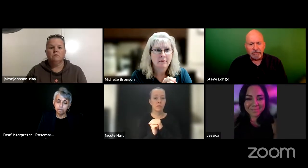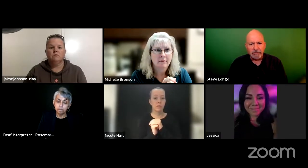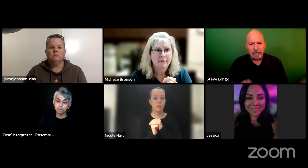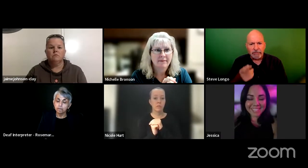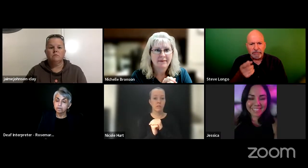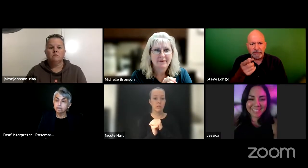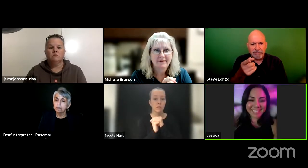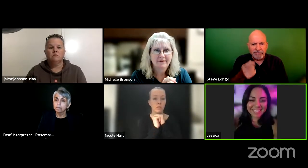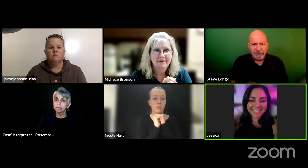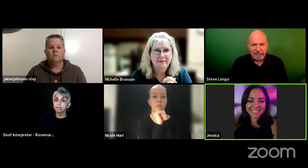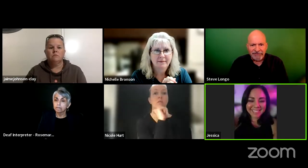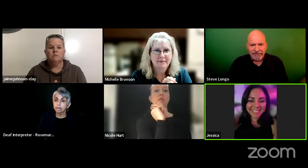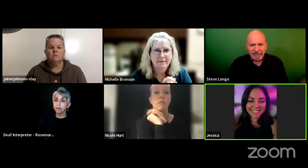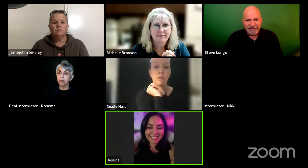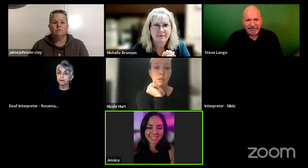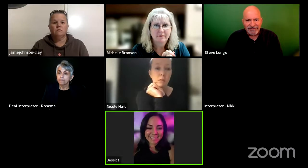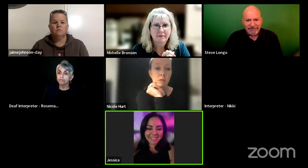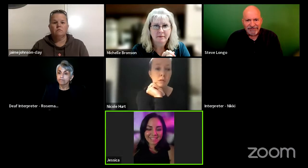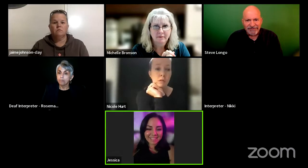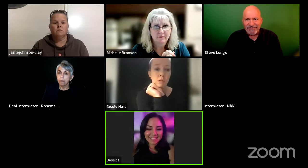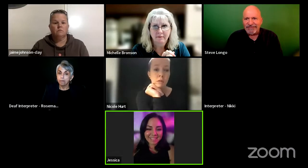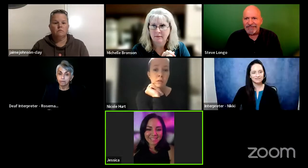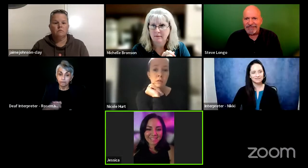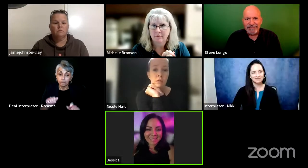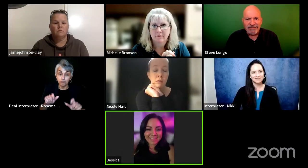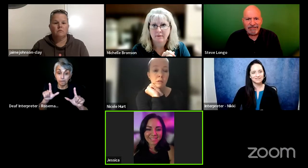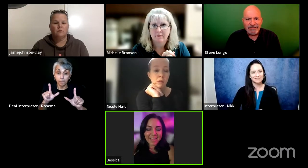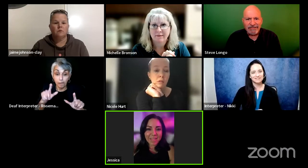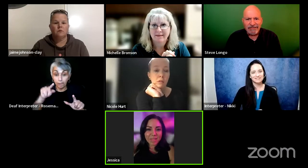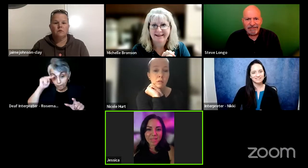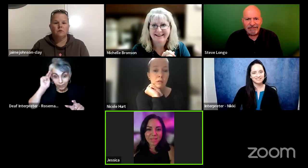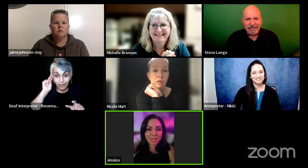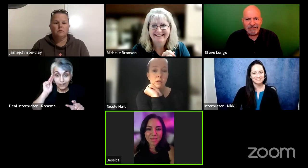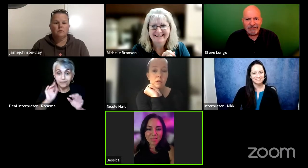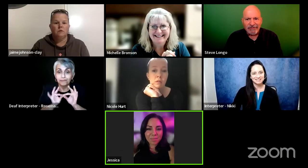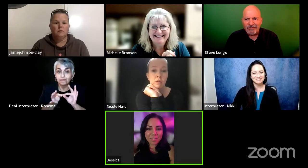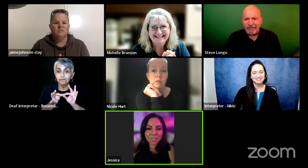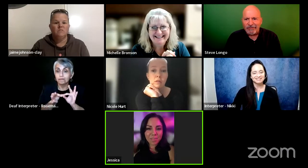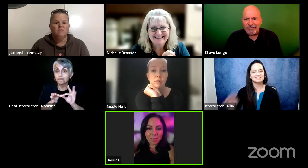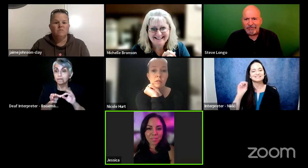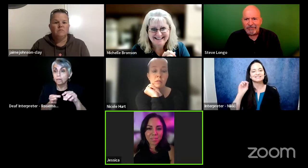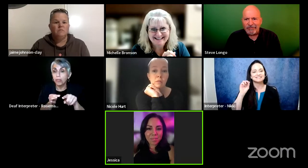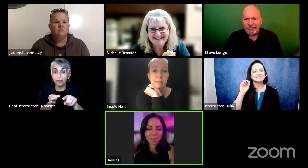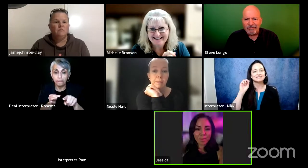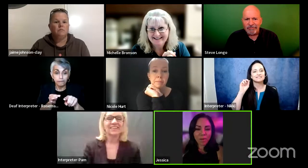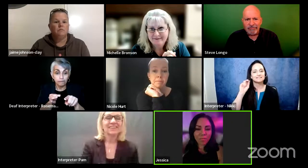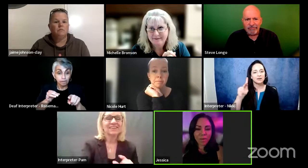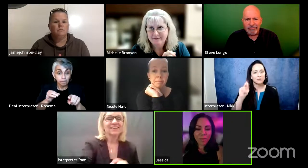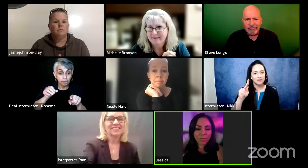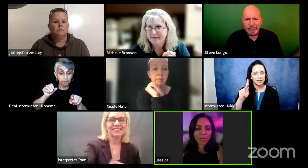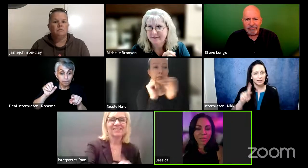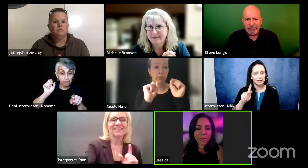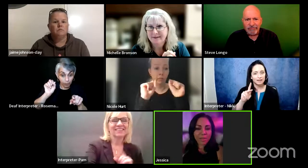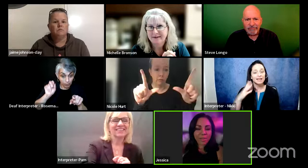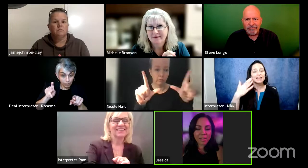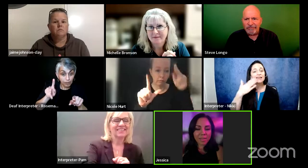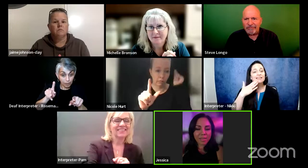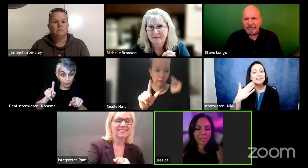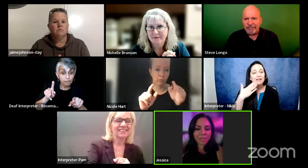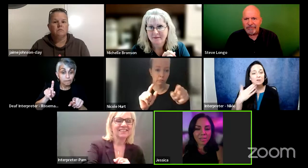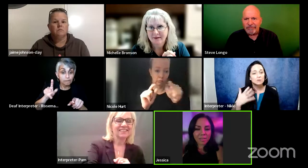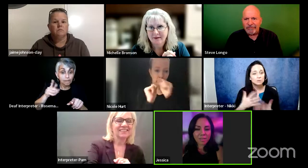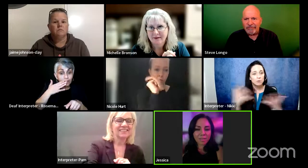give you the opportunity to share if you would like to, Jessica. Thank you so much. I want to get more involved with the Valley